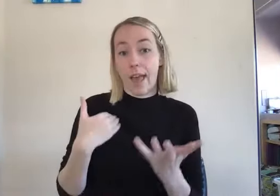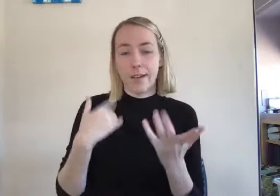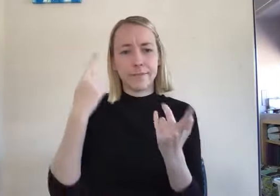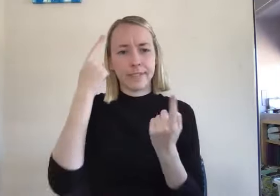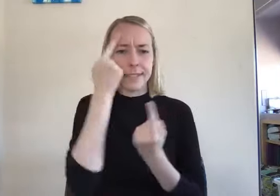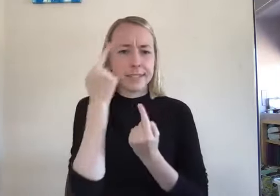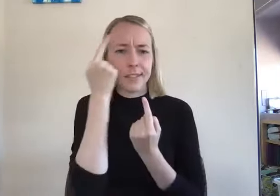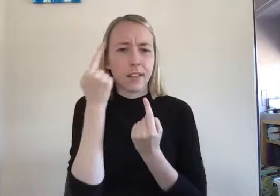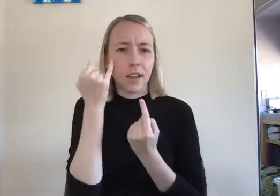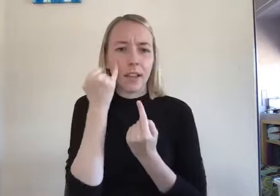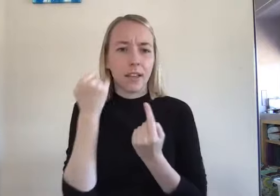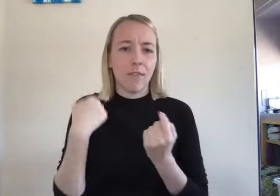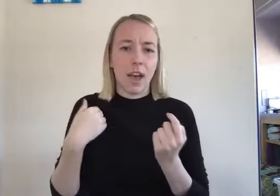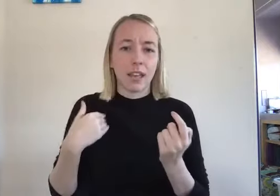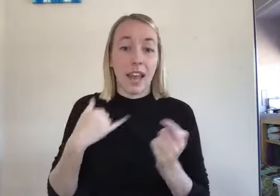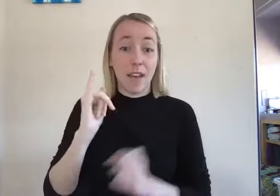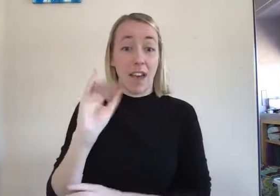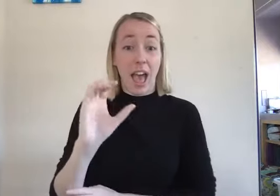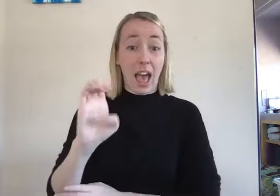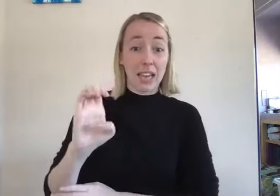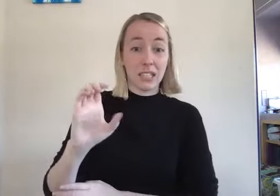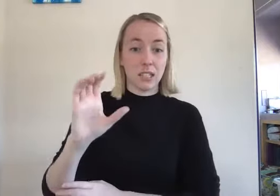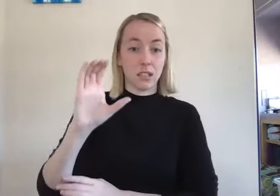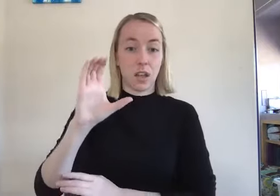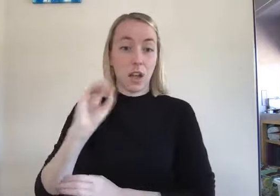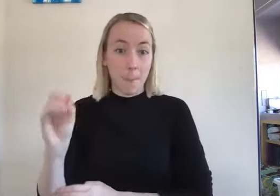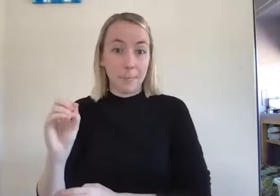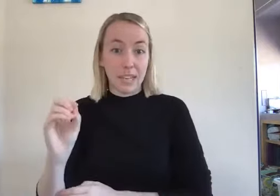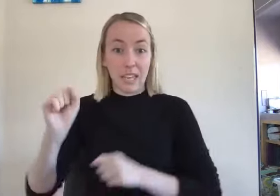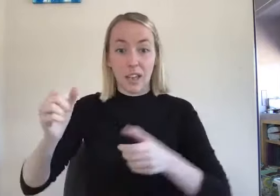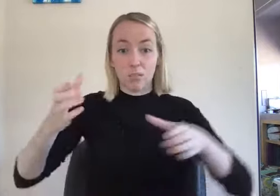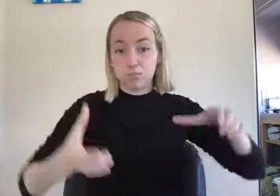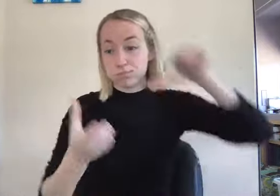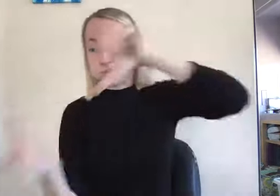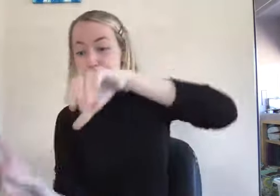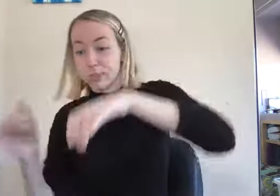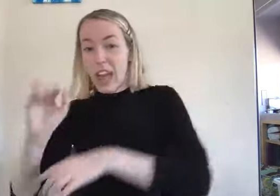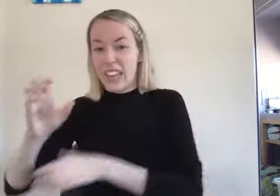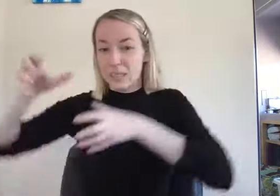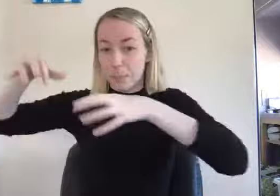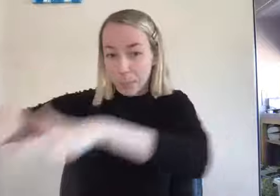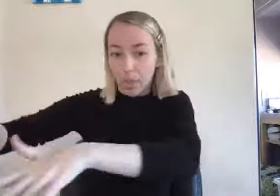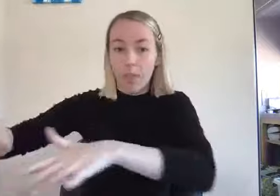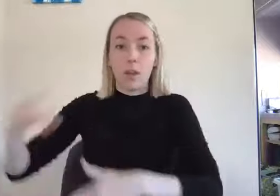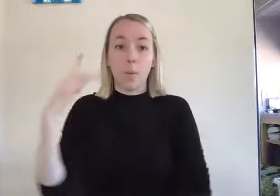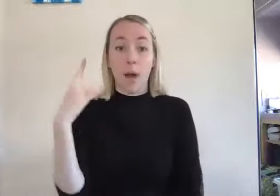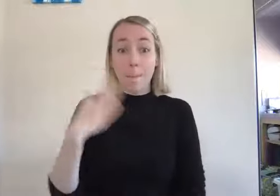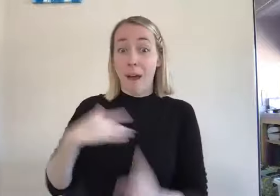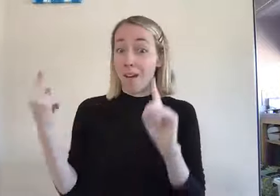I had this thought that if I could get the local ice company to dump a load of ice in the tub, I would certainly do that, because it was beginning to be